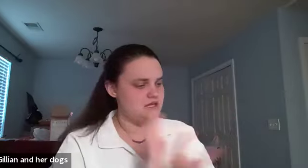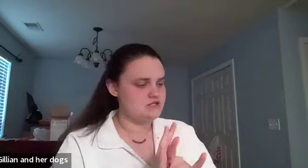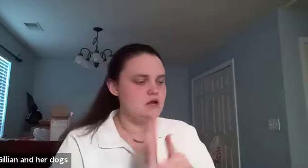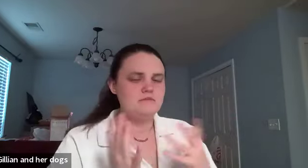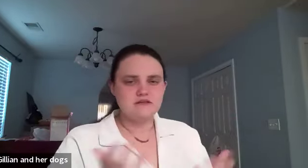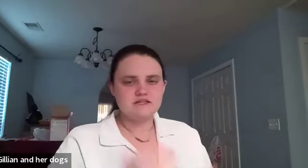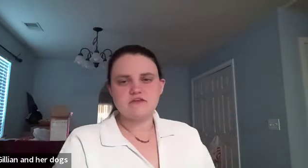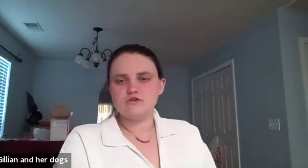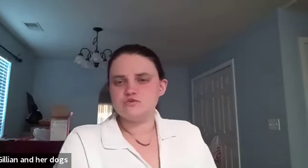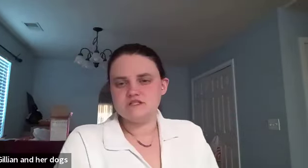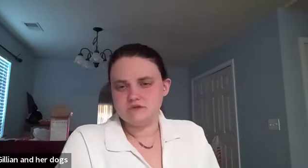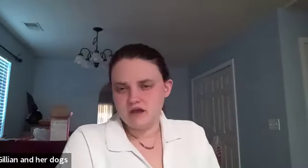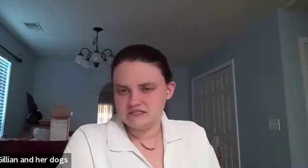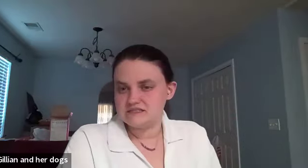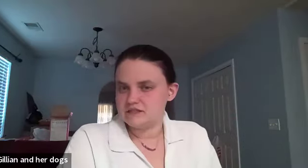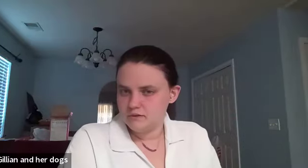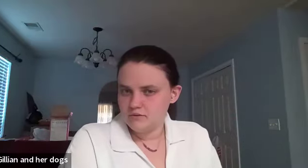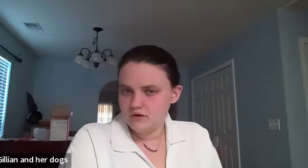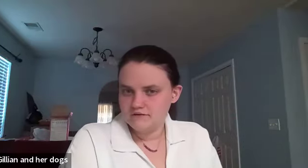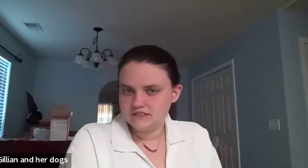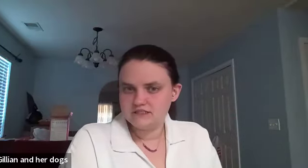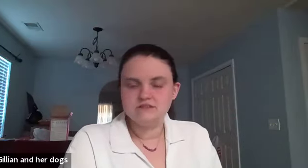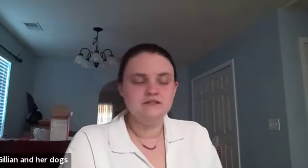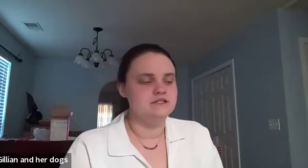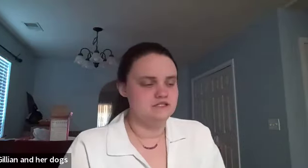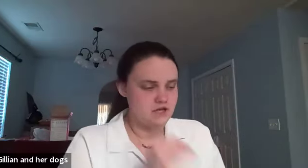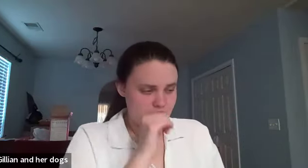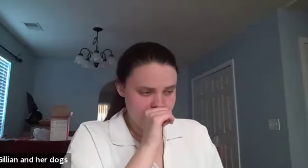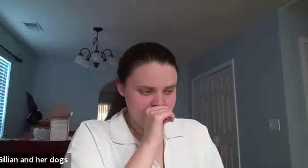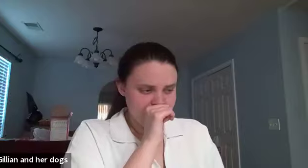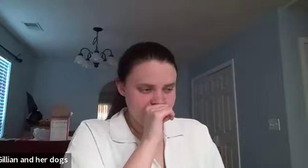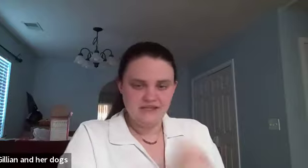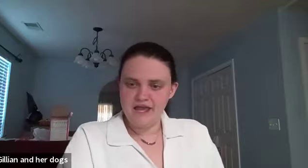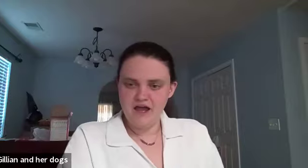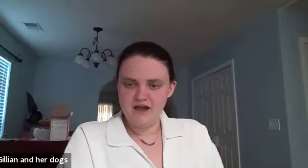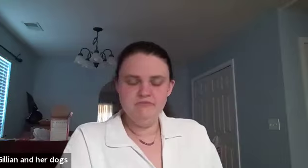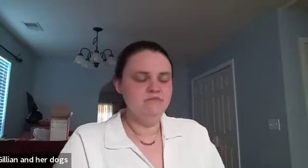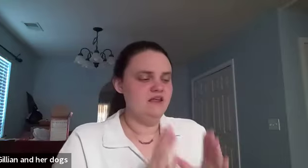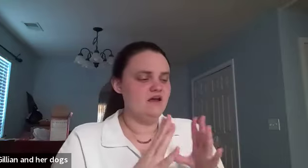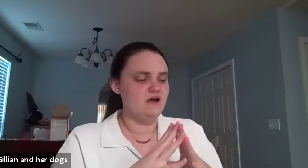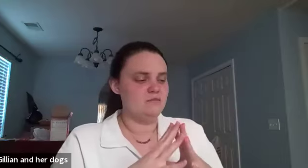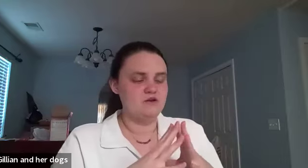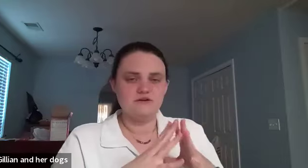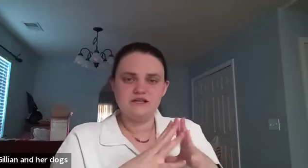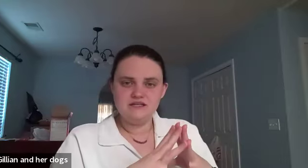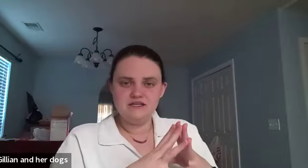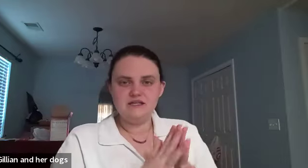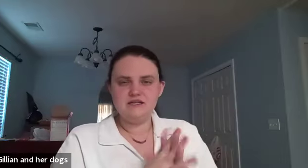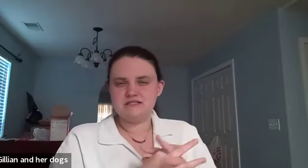picked, mainly because I think those are ones that we kind of see a little bit more often. So, yeah. Are there any